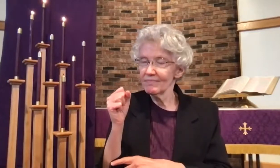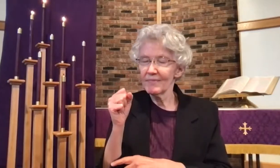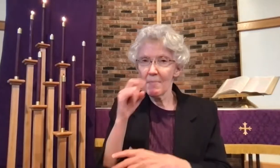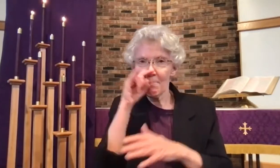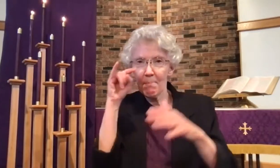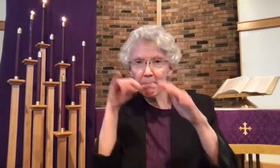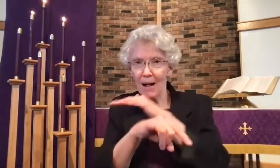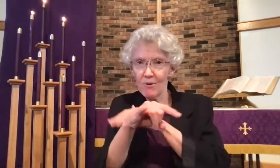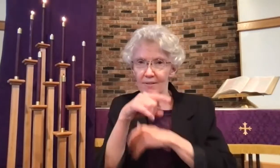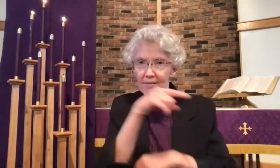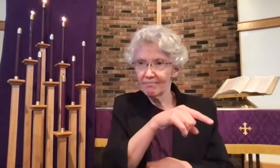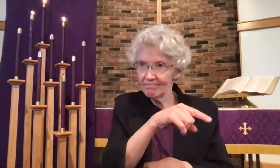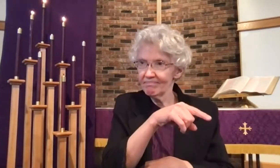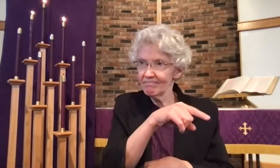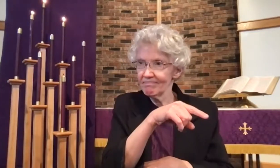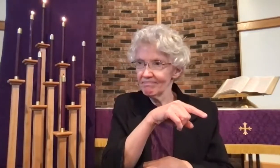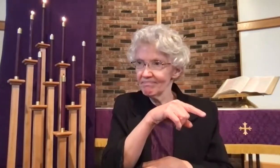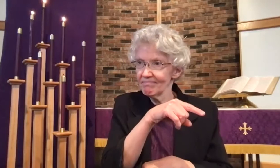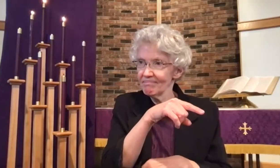the disciples, Judas, would betray him.